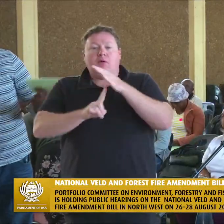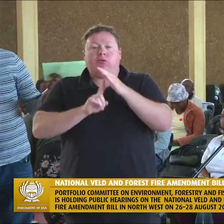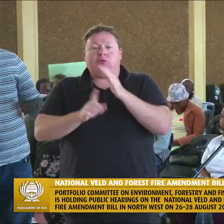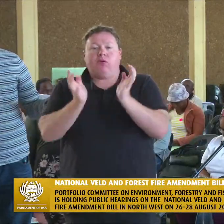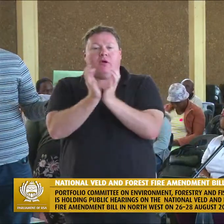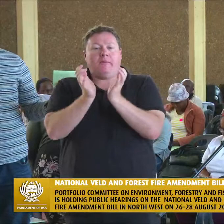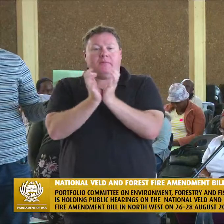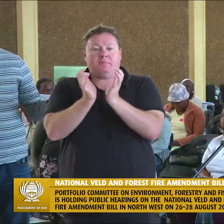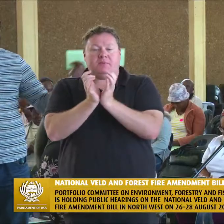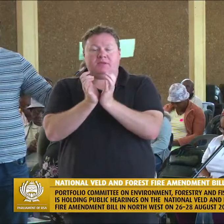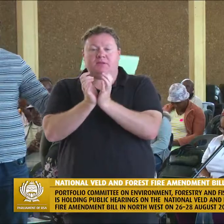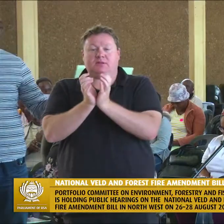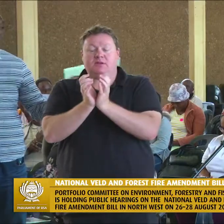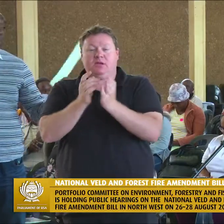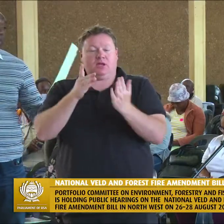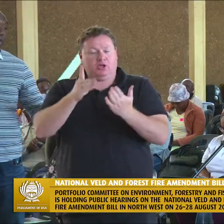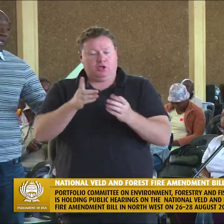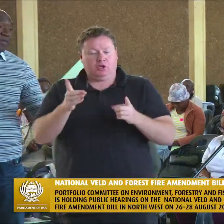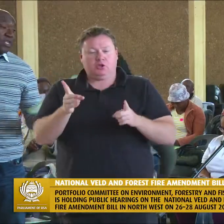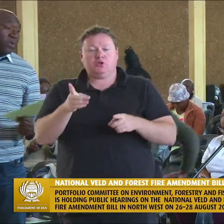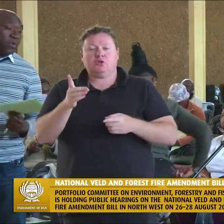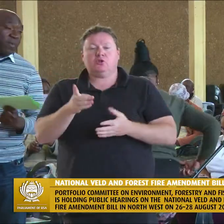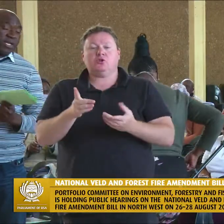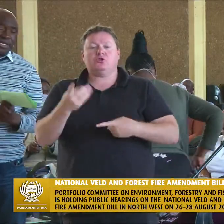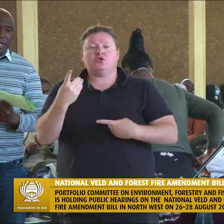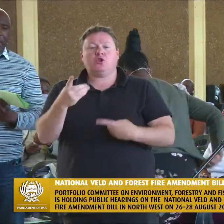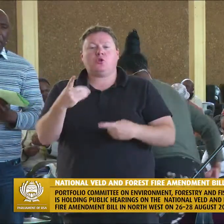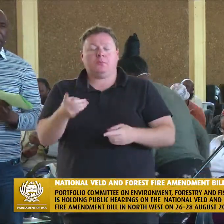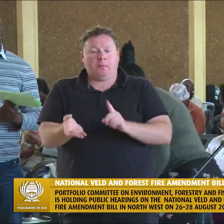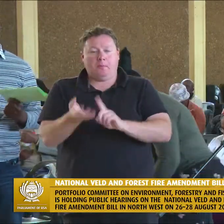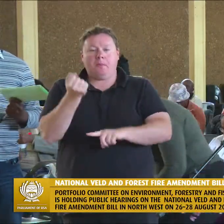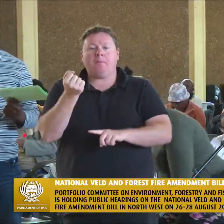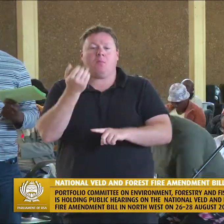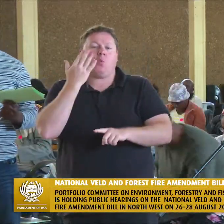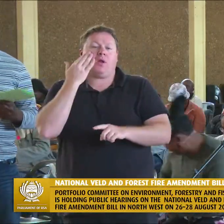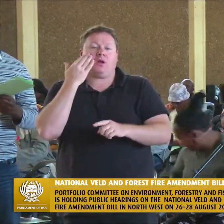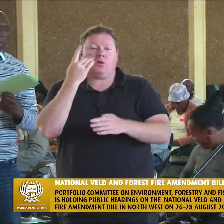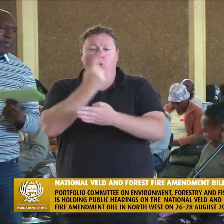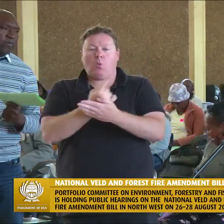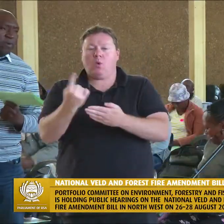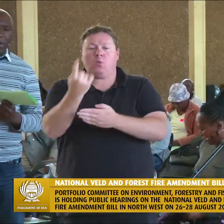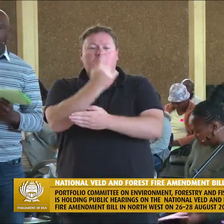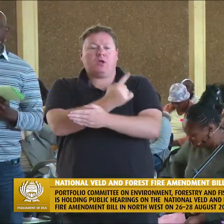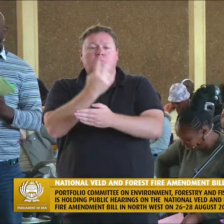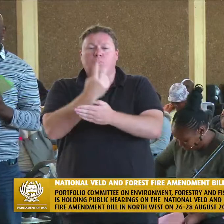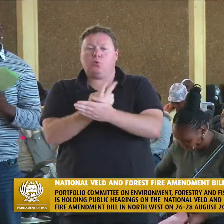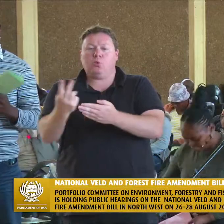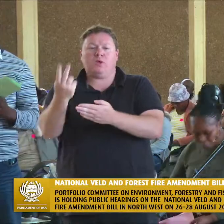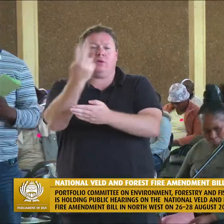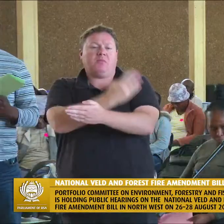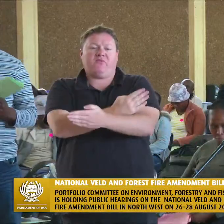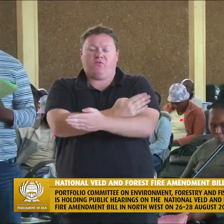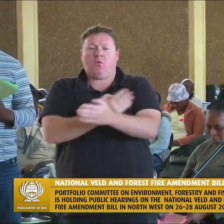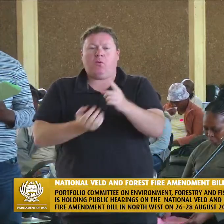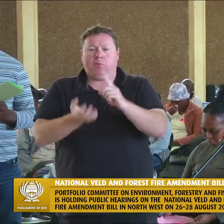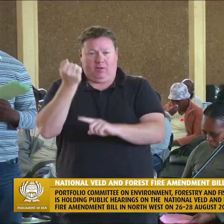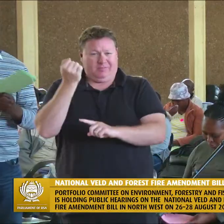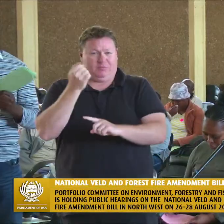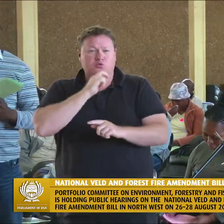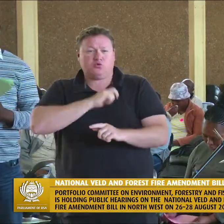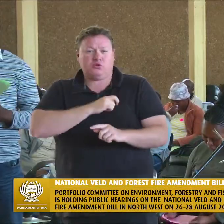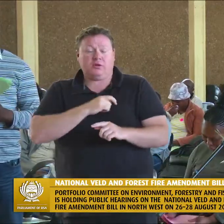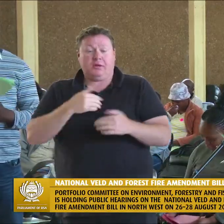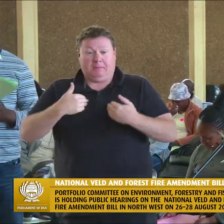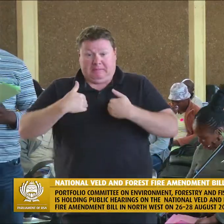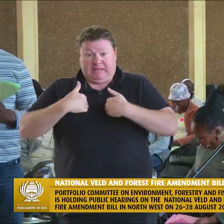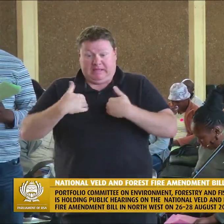got there is anyone who received these documents a week or two before but when it comes to me